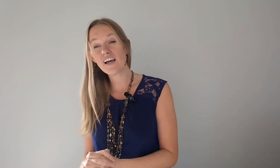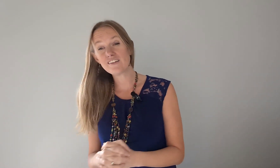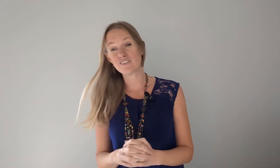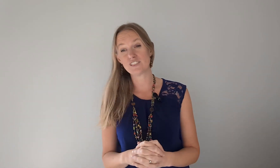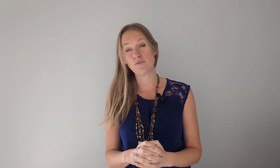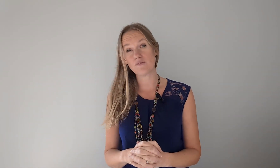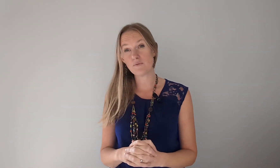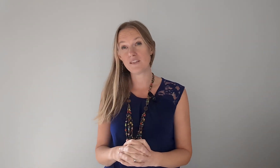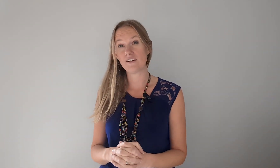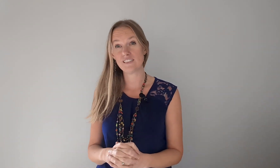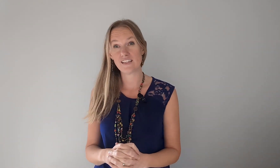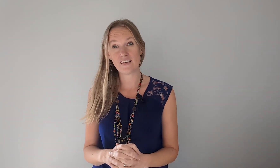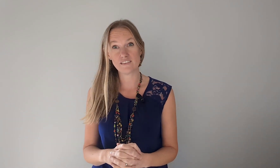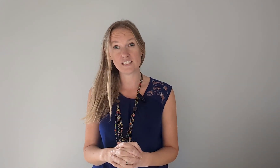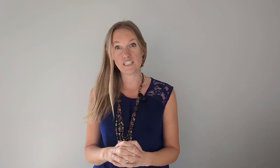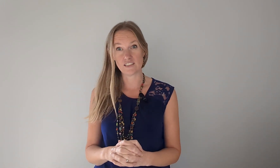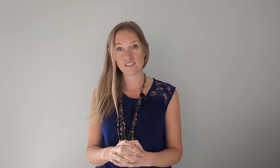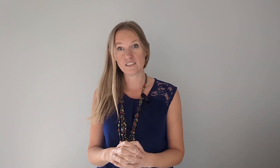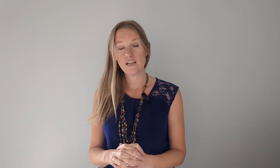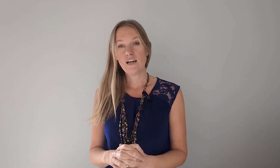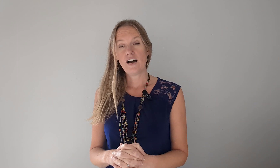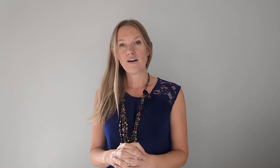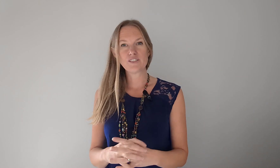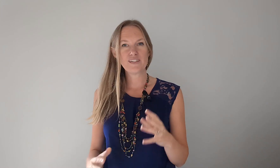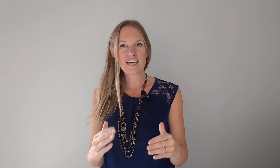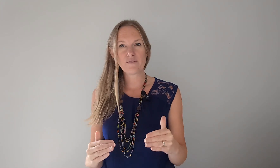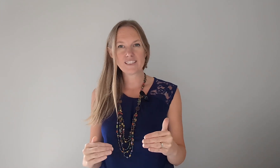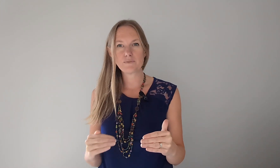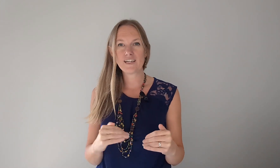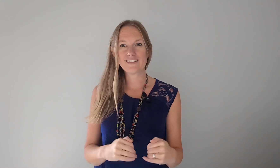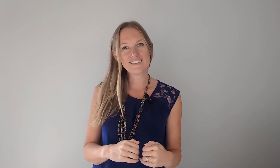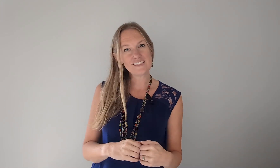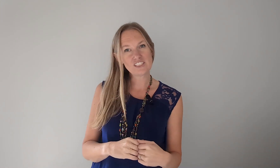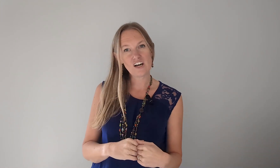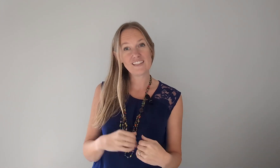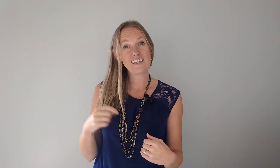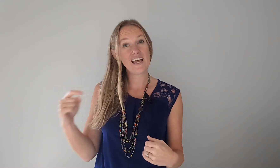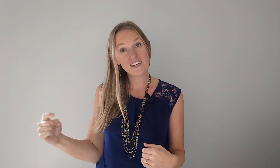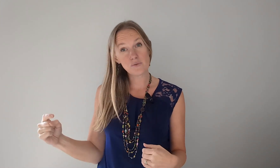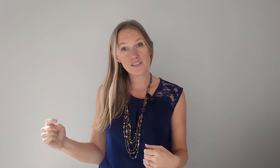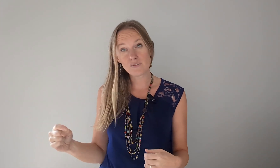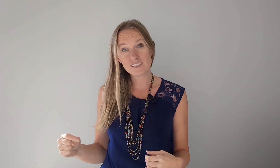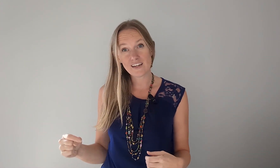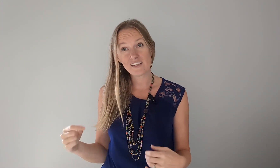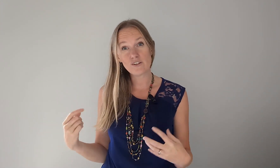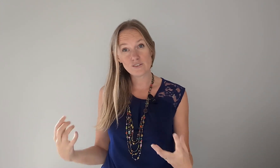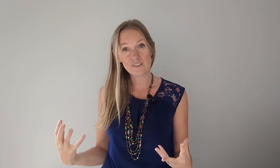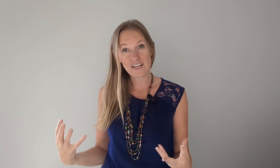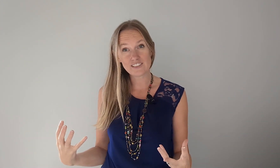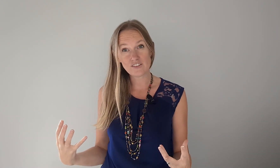final verse, when we've been there 10,000 years. We're doing it that way just because the song at the end of the week that we're signing, those are the last 2